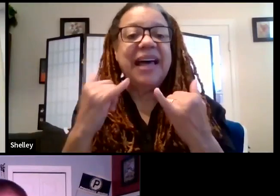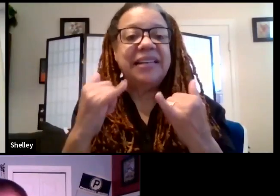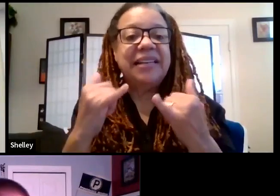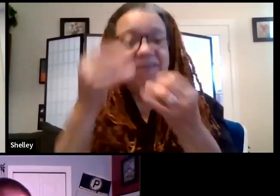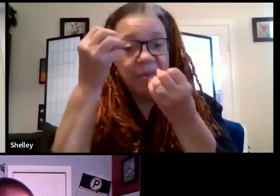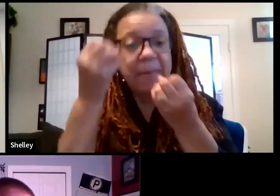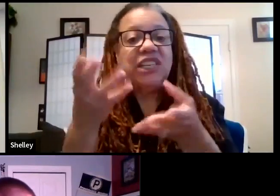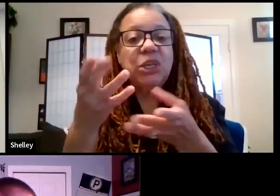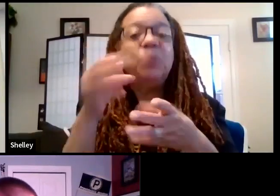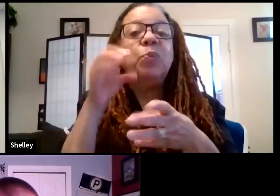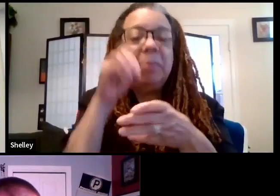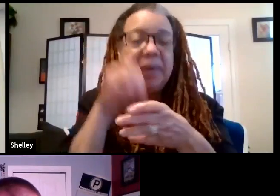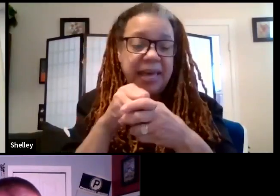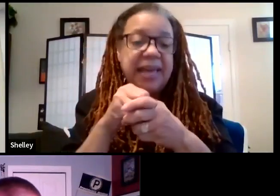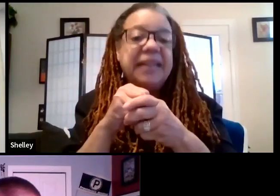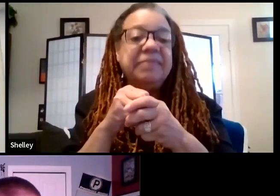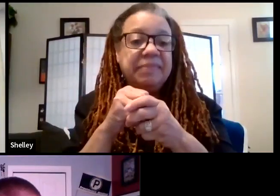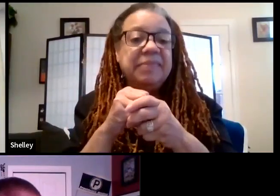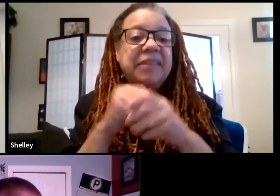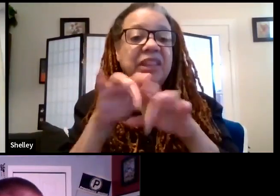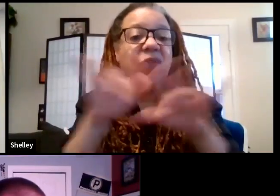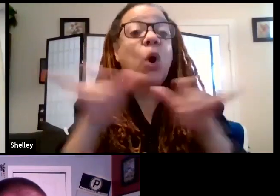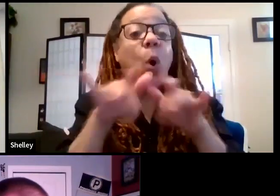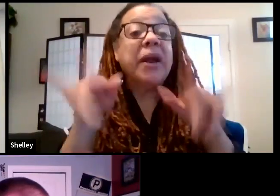again will be in the recording.